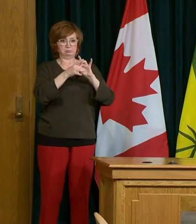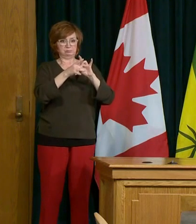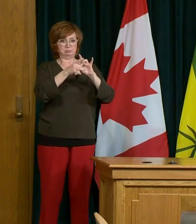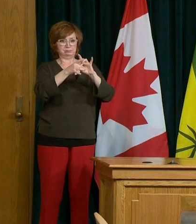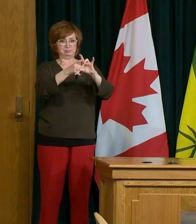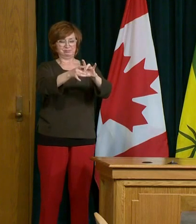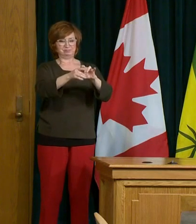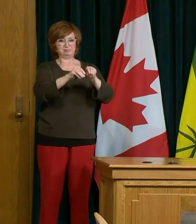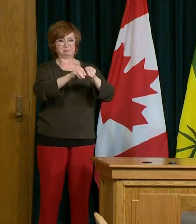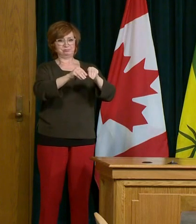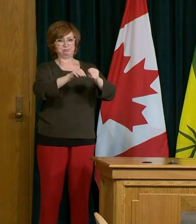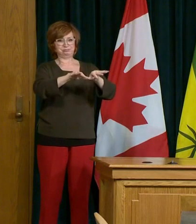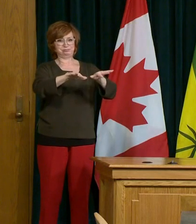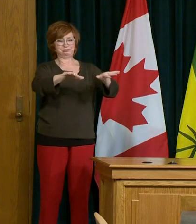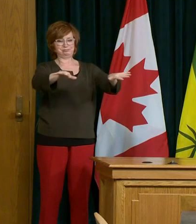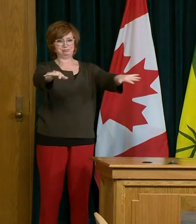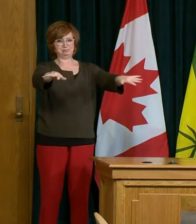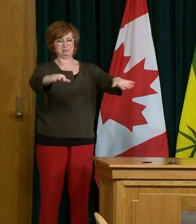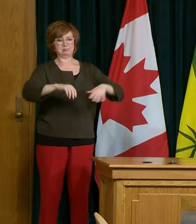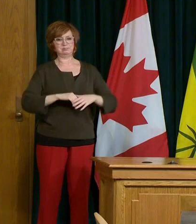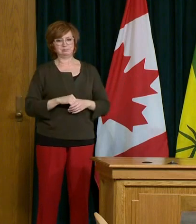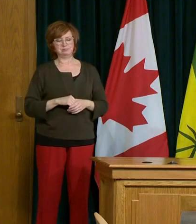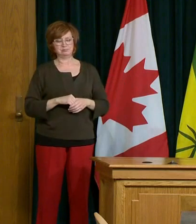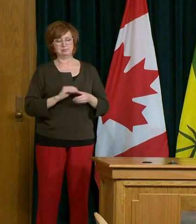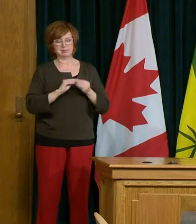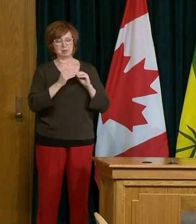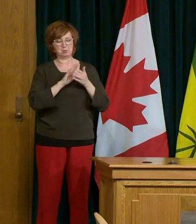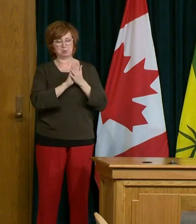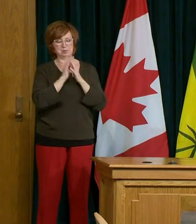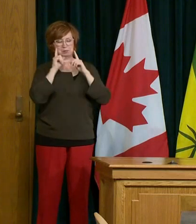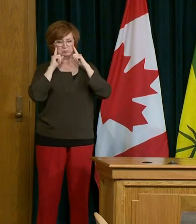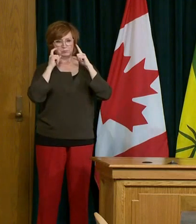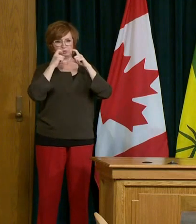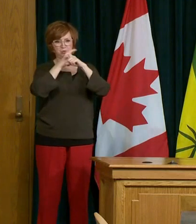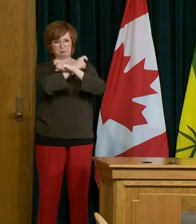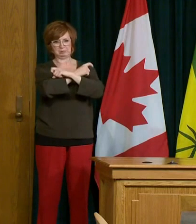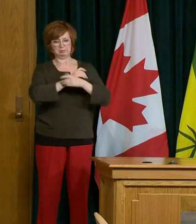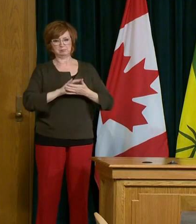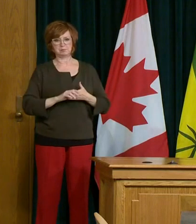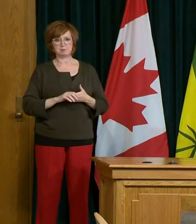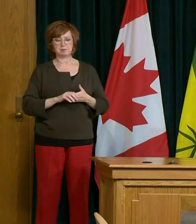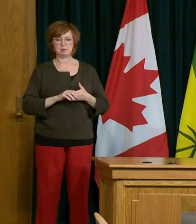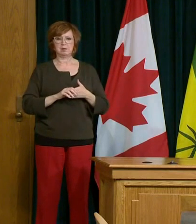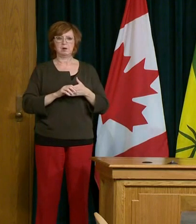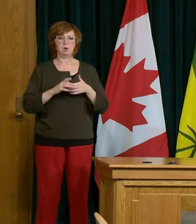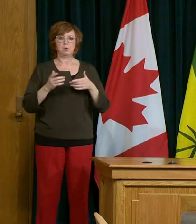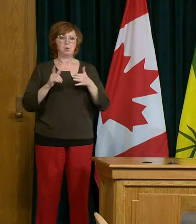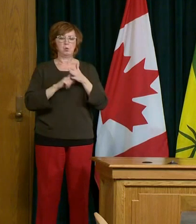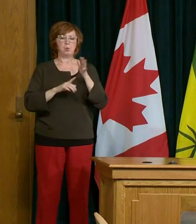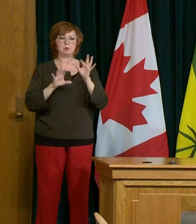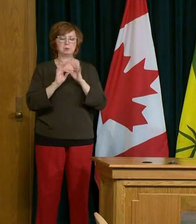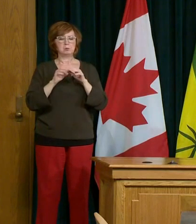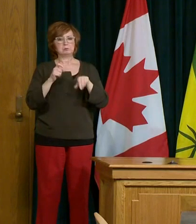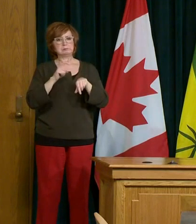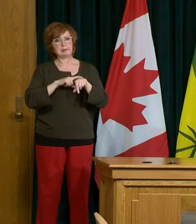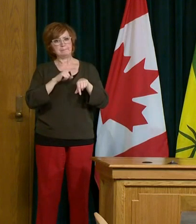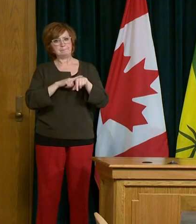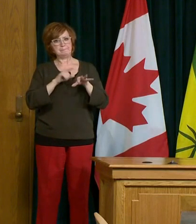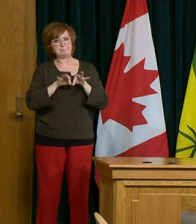complex. But it is a dynamic number, and it takes a few days for that to be consolidated, so there's always a bit of a